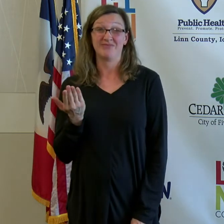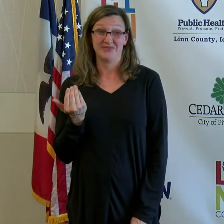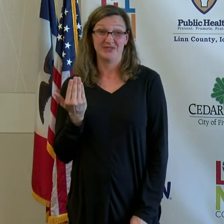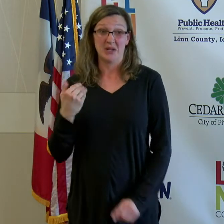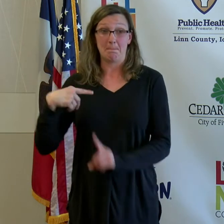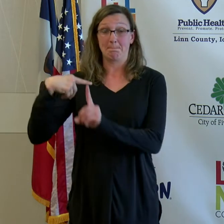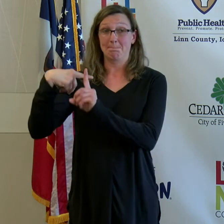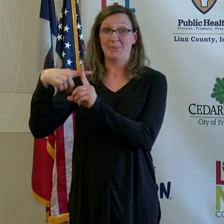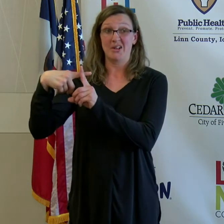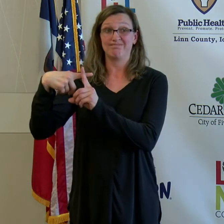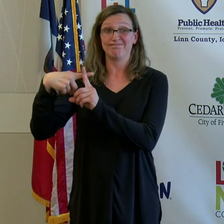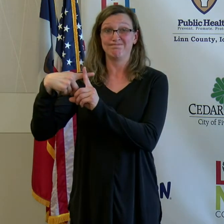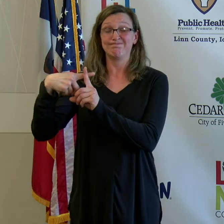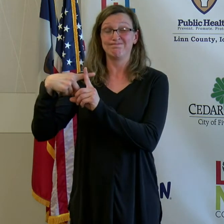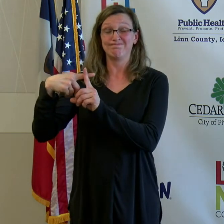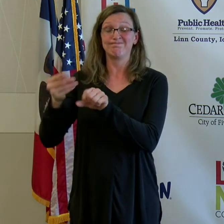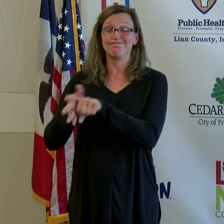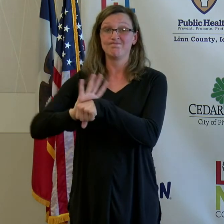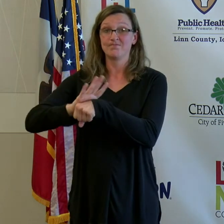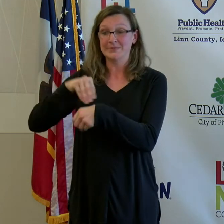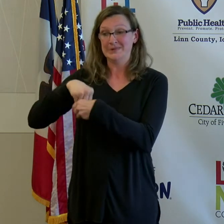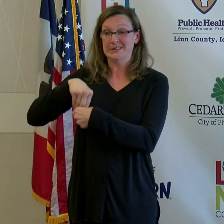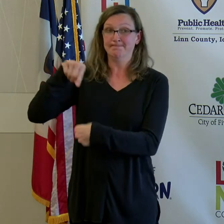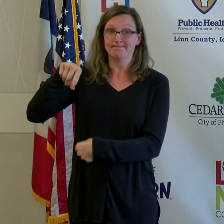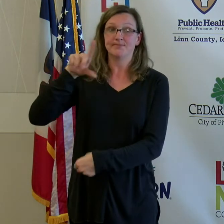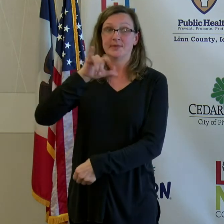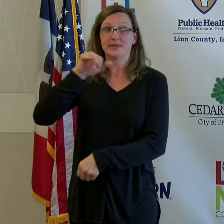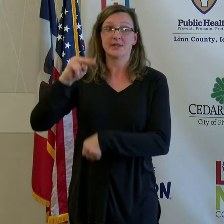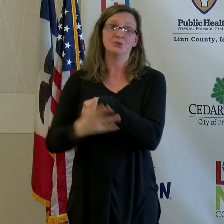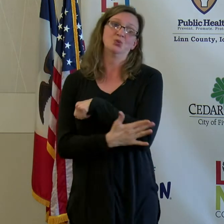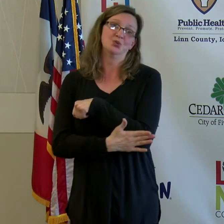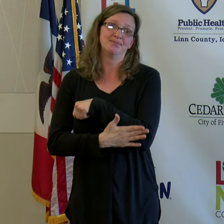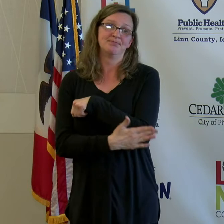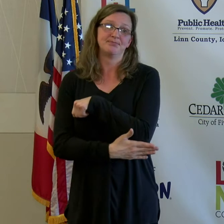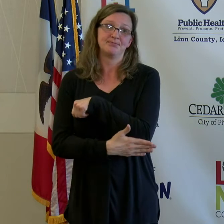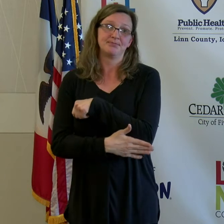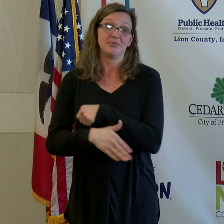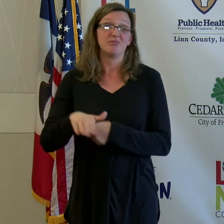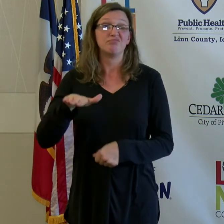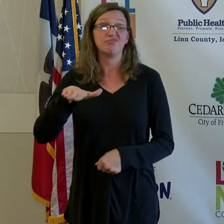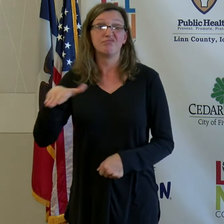County. There have been 9 deaths in Linn County.